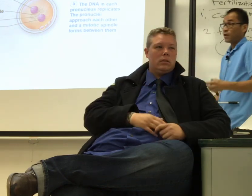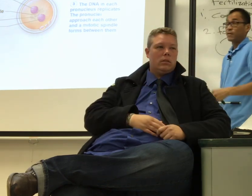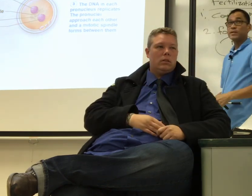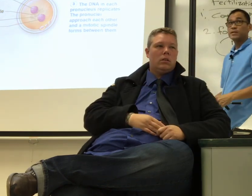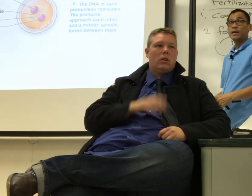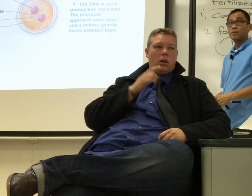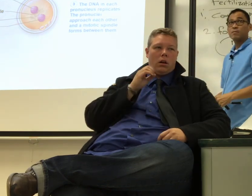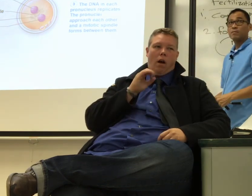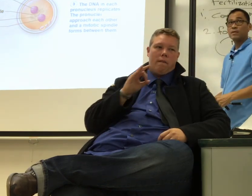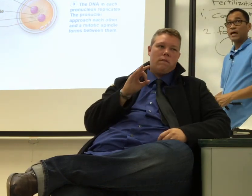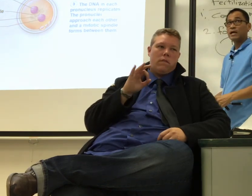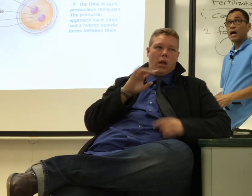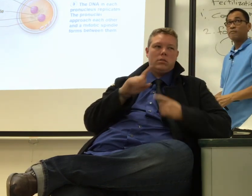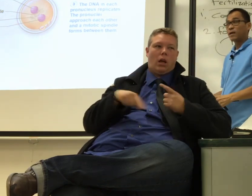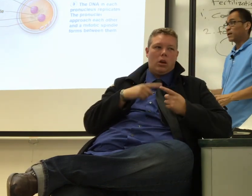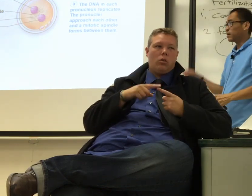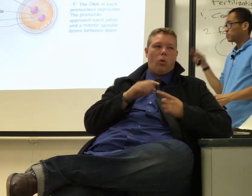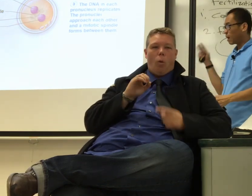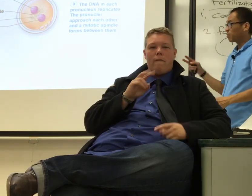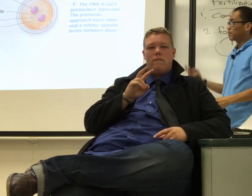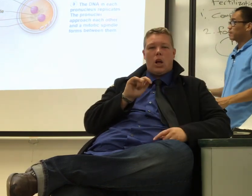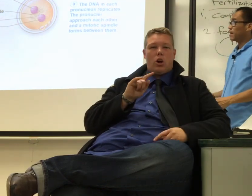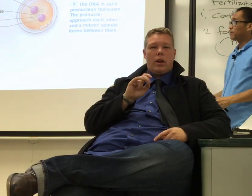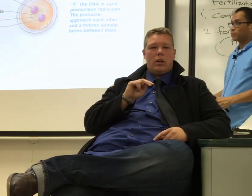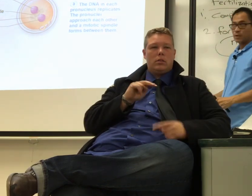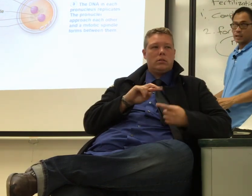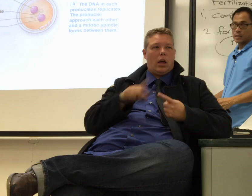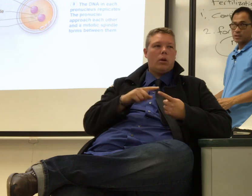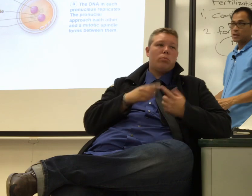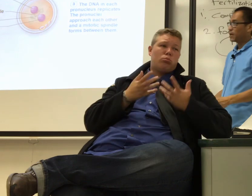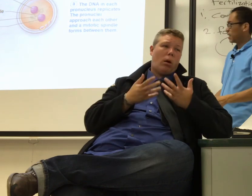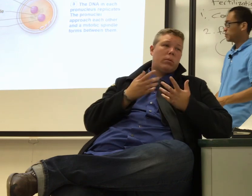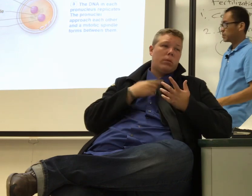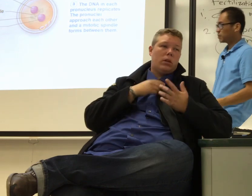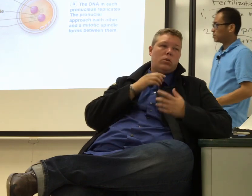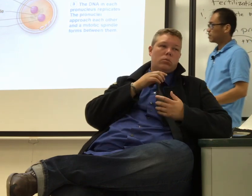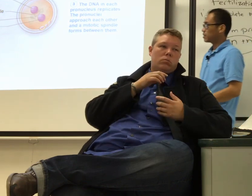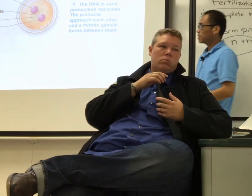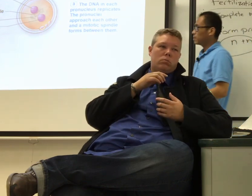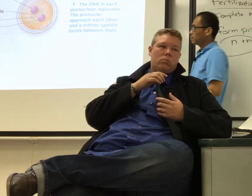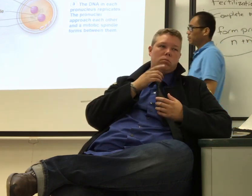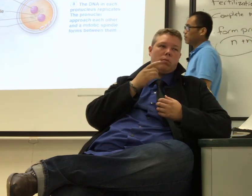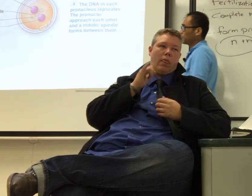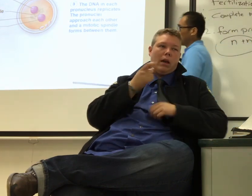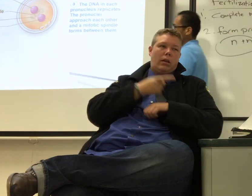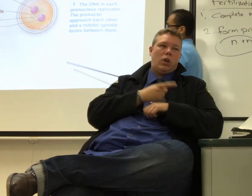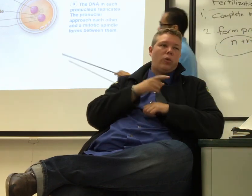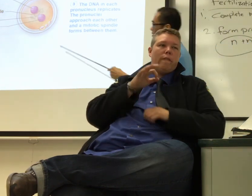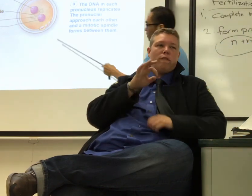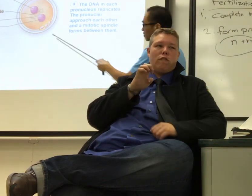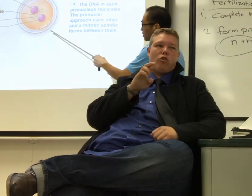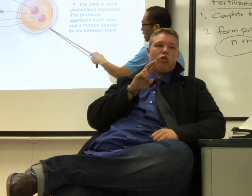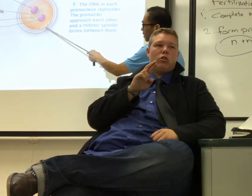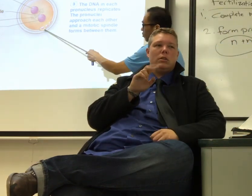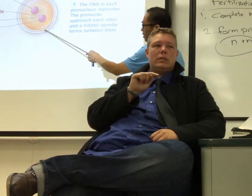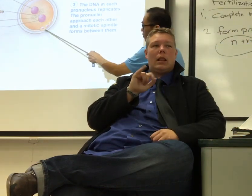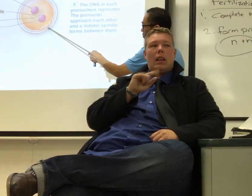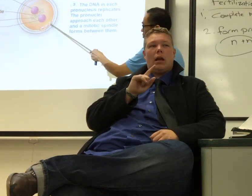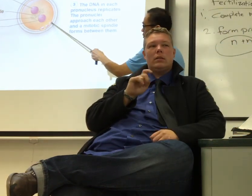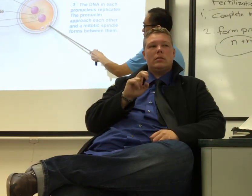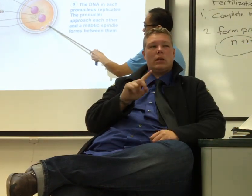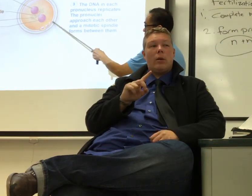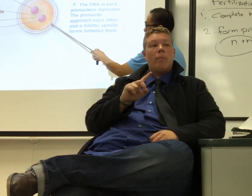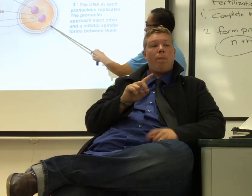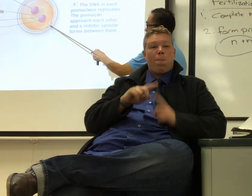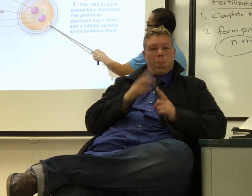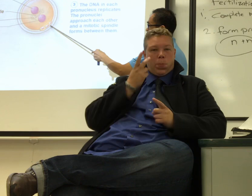of the ovarian cycle, the day you ovulated, probably the day you fertilized. And you still see the polar bodies. There's the second one, and